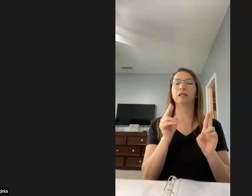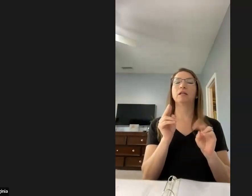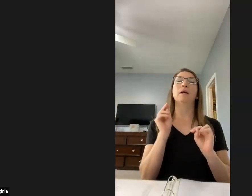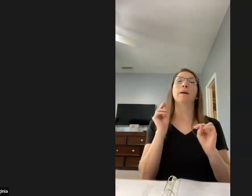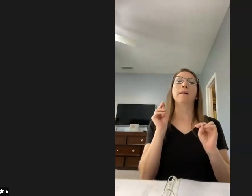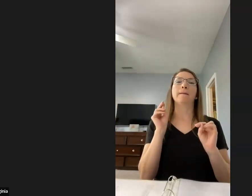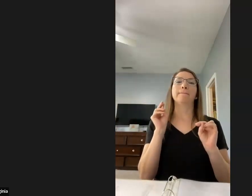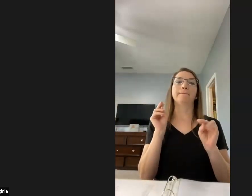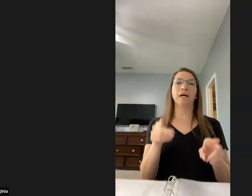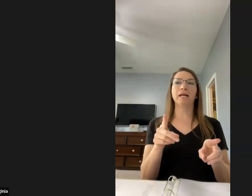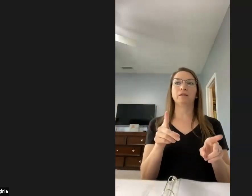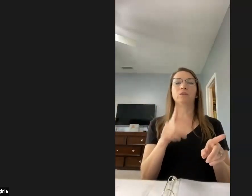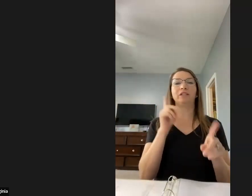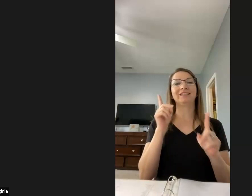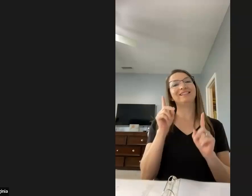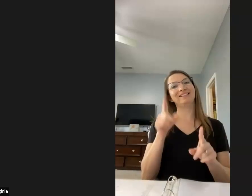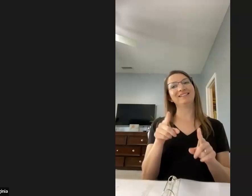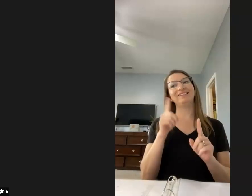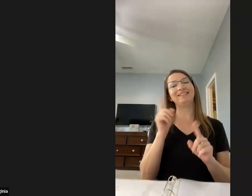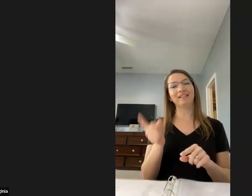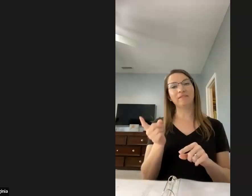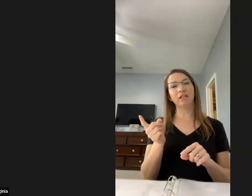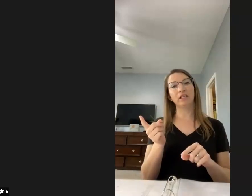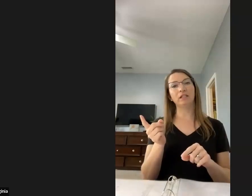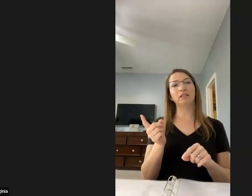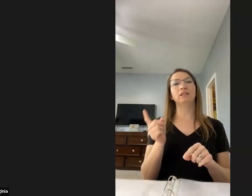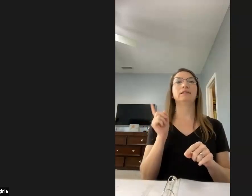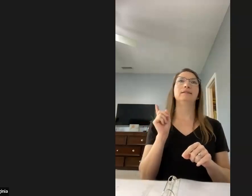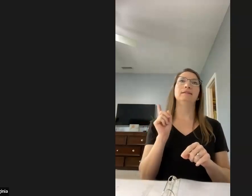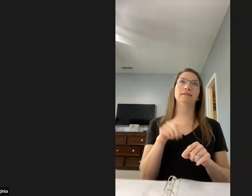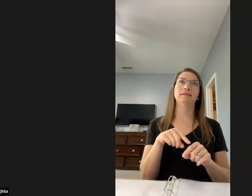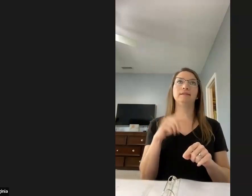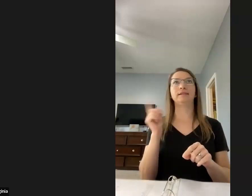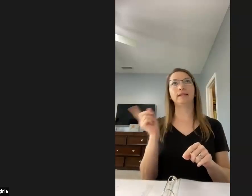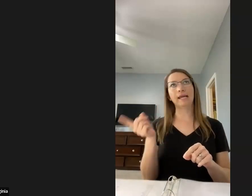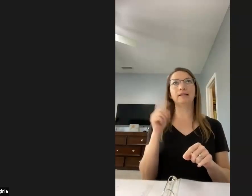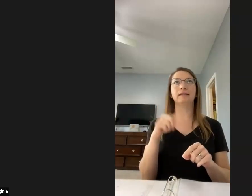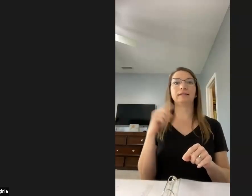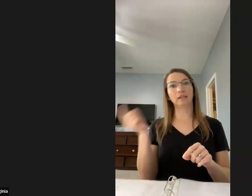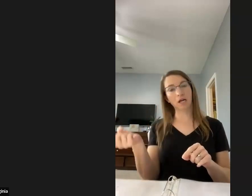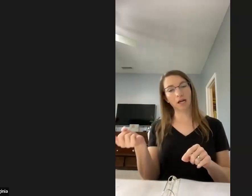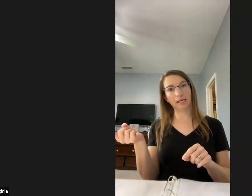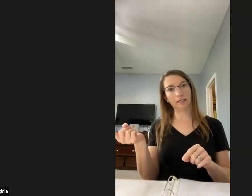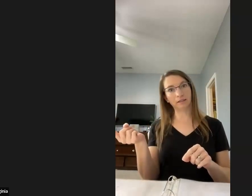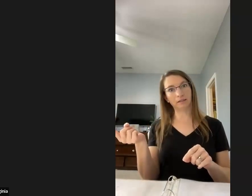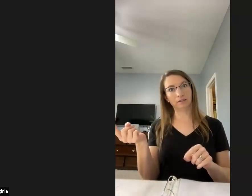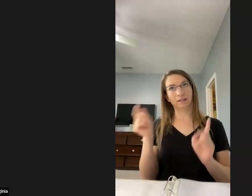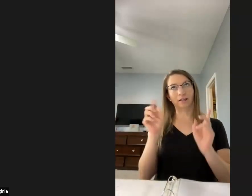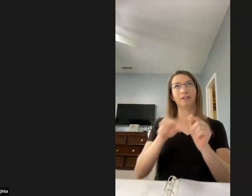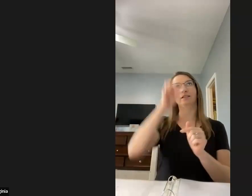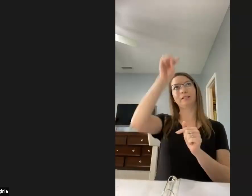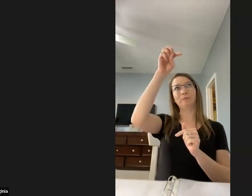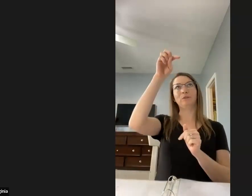right? But when you get to 67, 68, 69, and then get